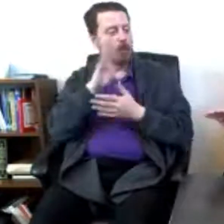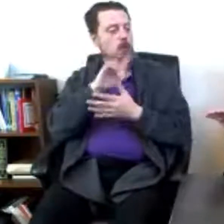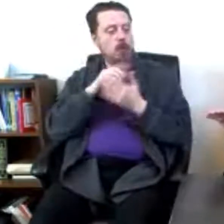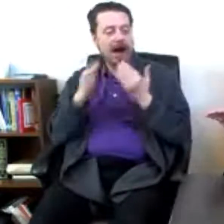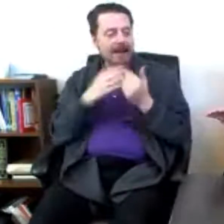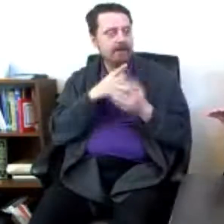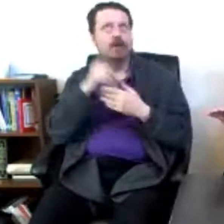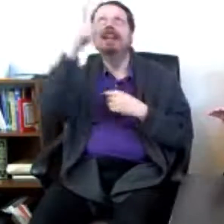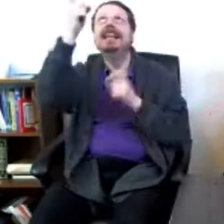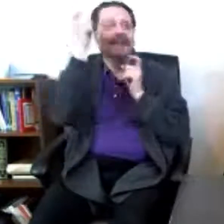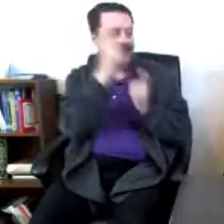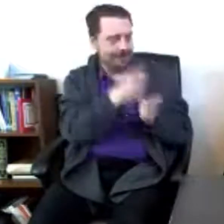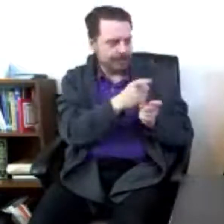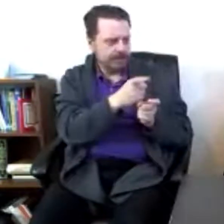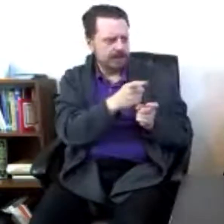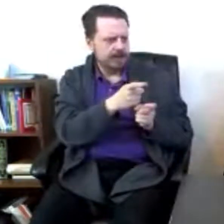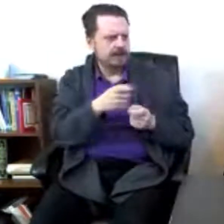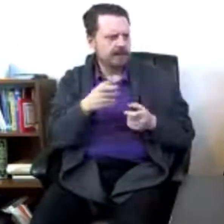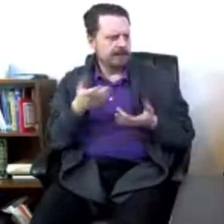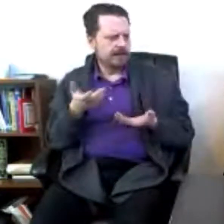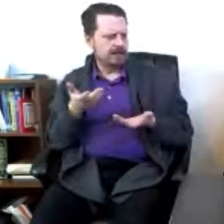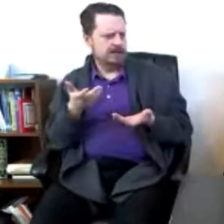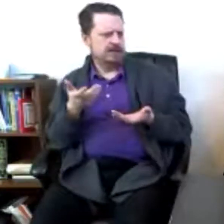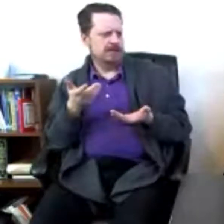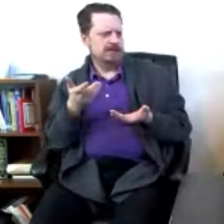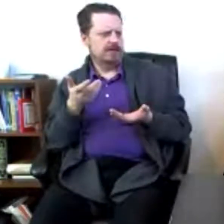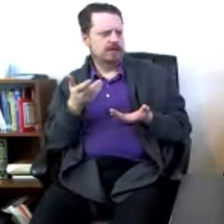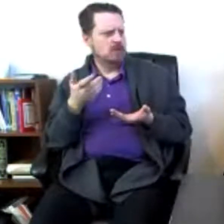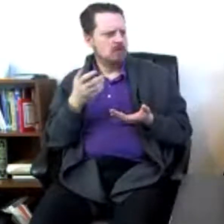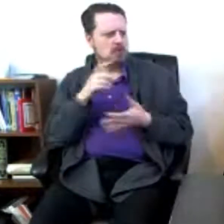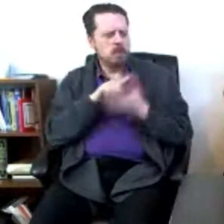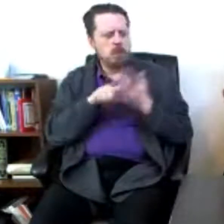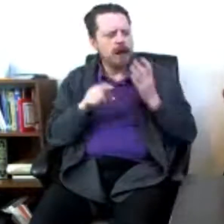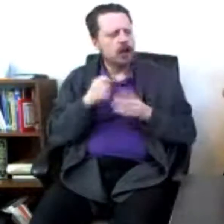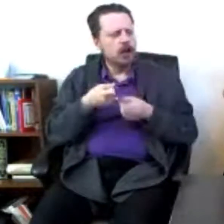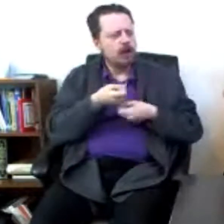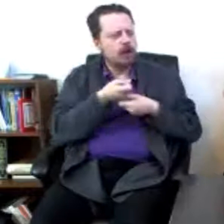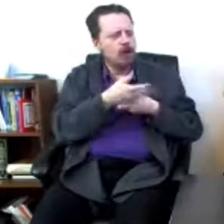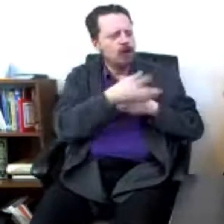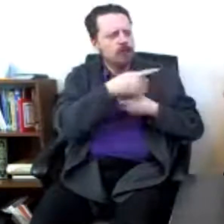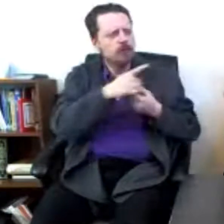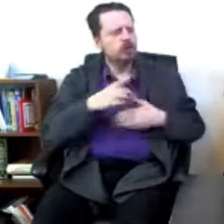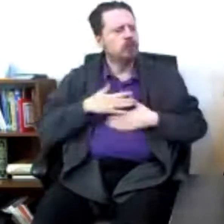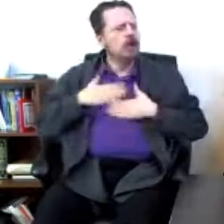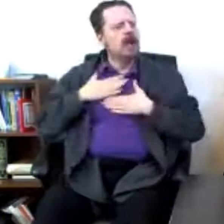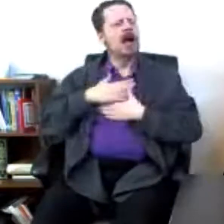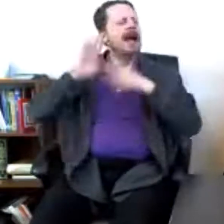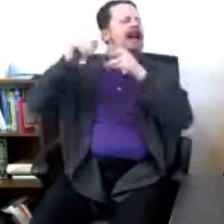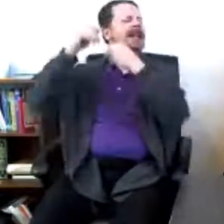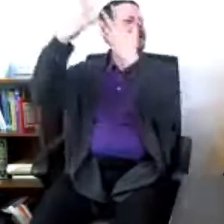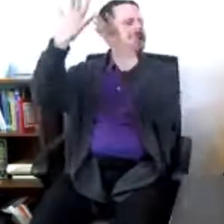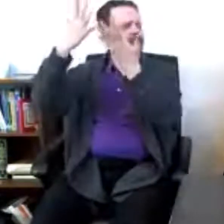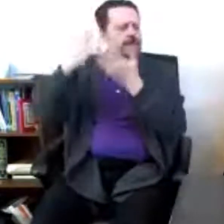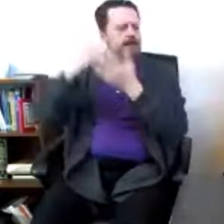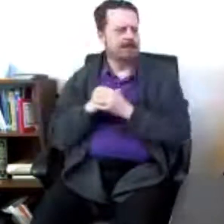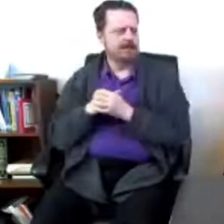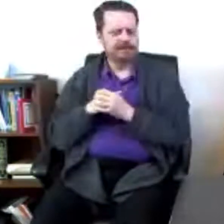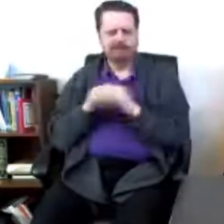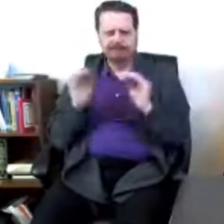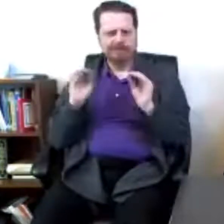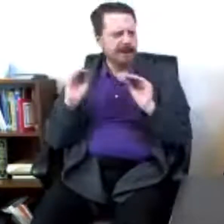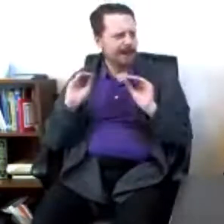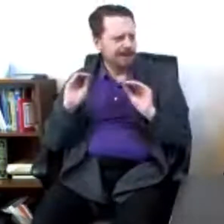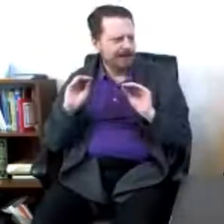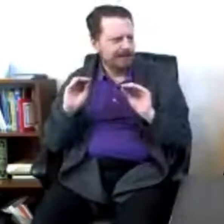get, what will make you offer gratitude to Allah? There is nothing. So